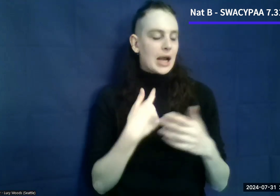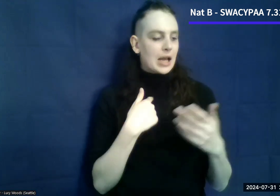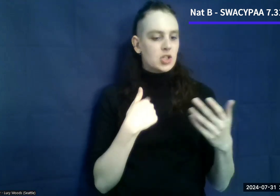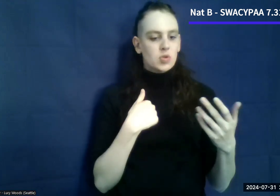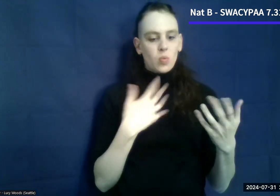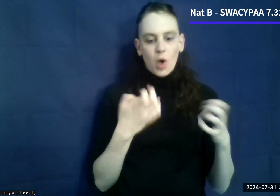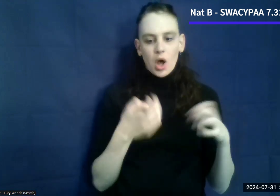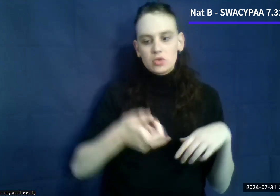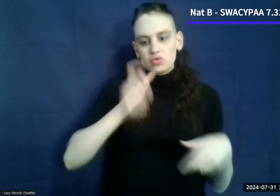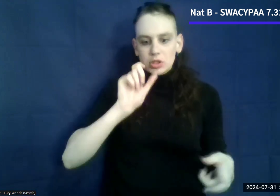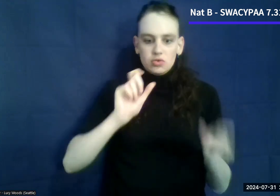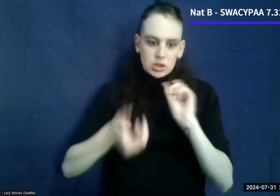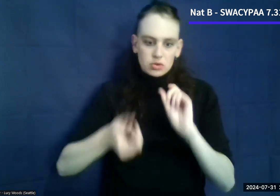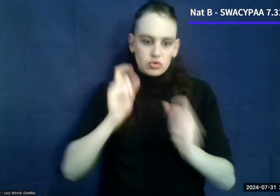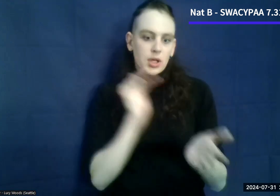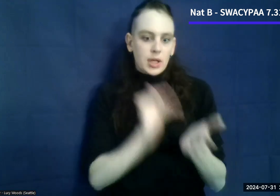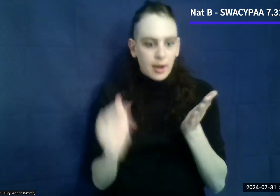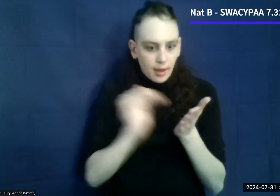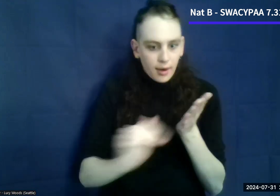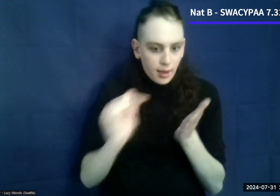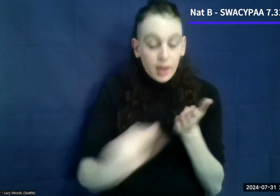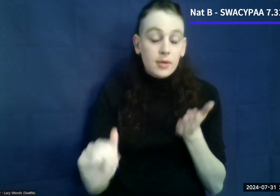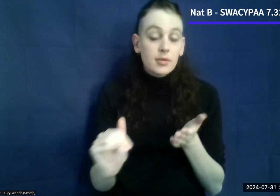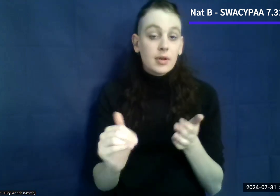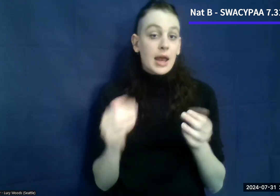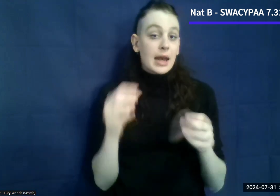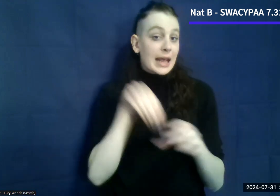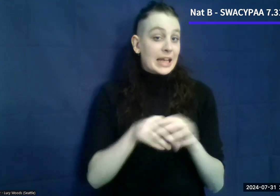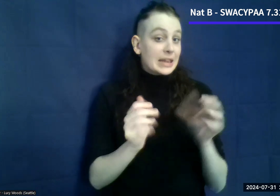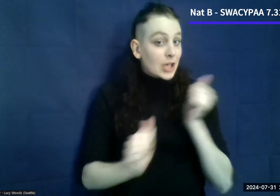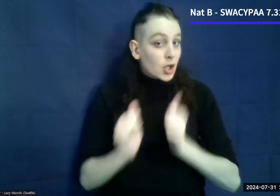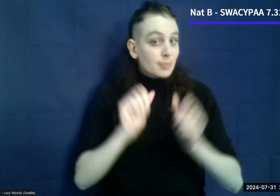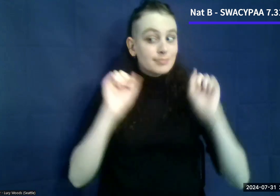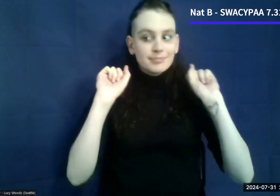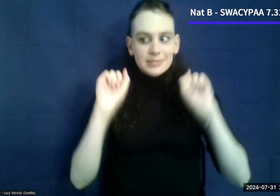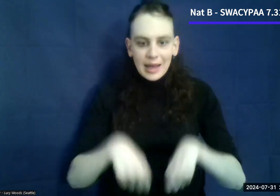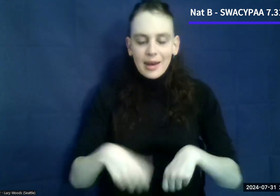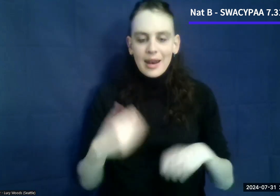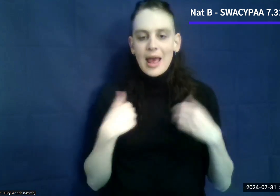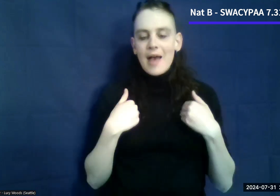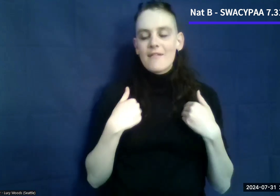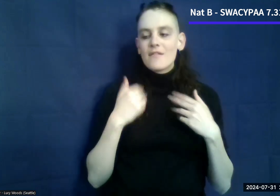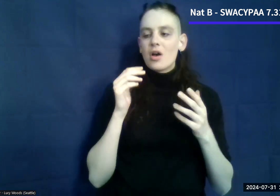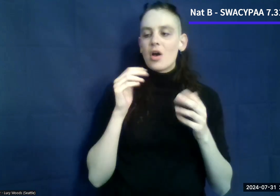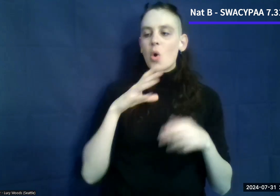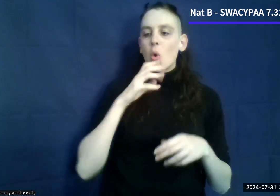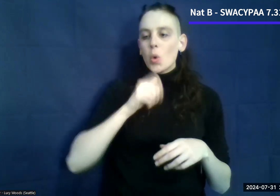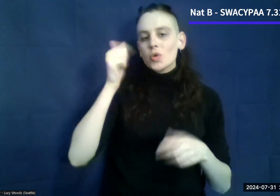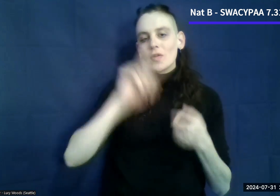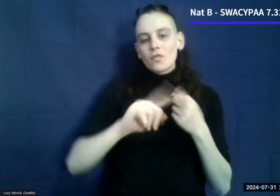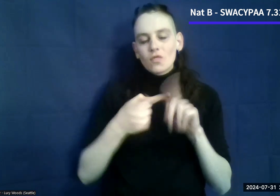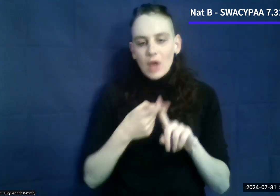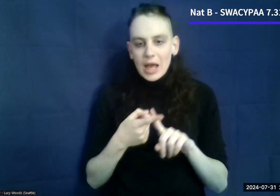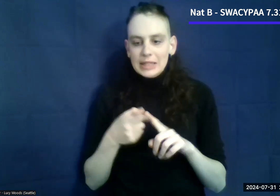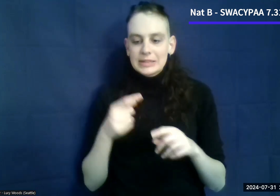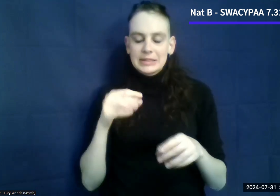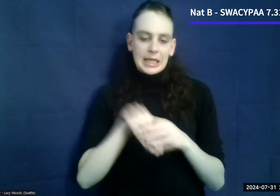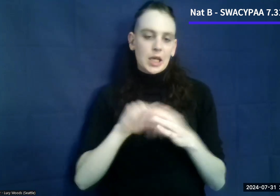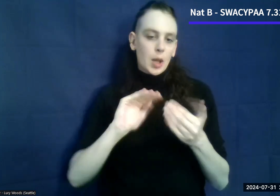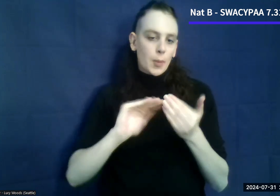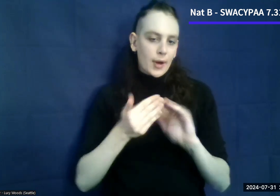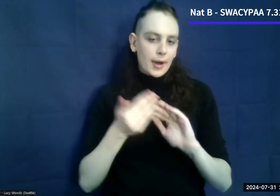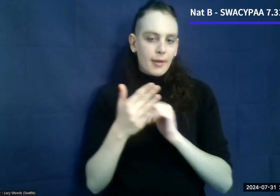And luckily with theater, you can. I had like older friends. I was in community college. They were able to buy drinks